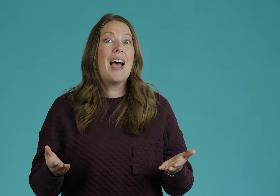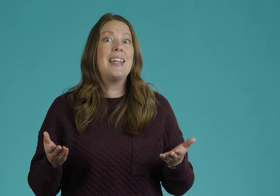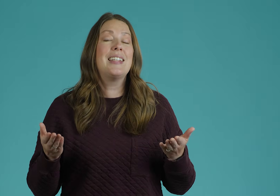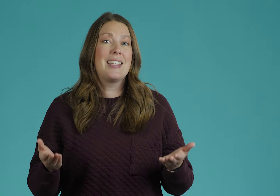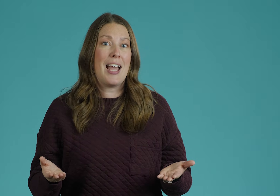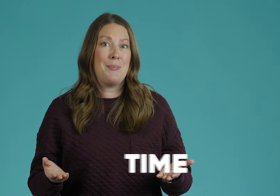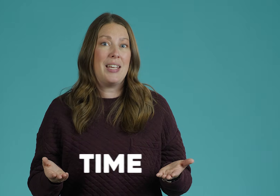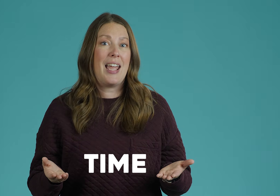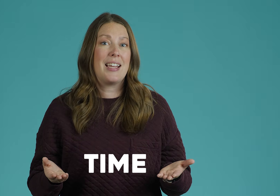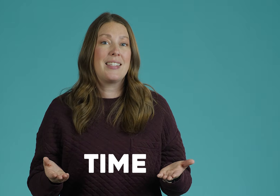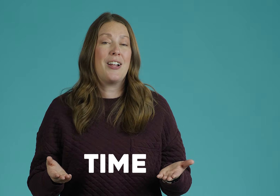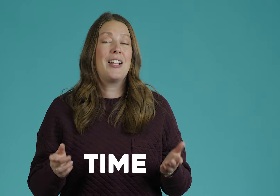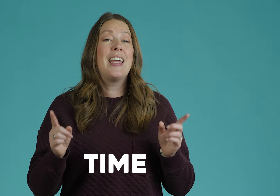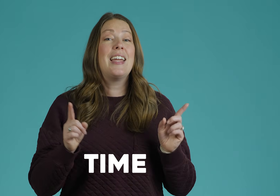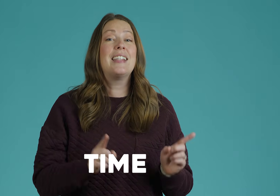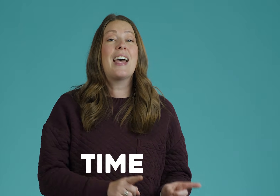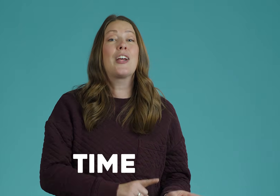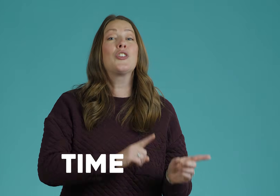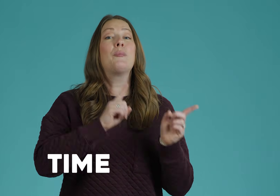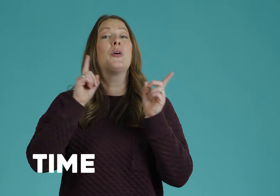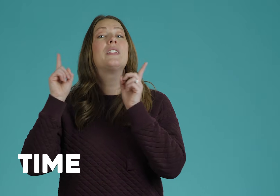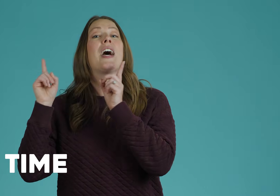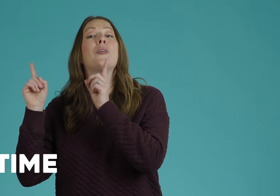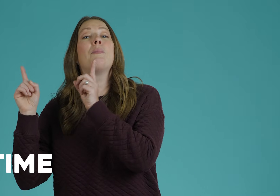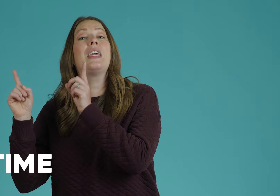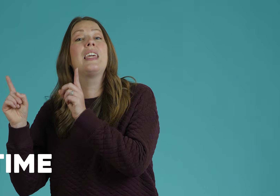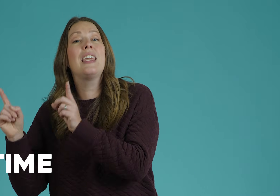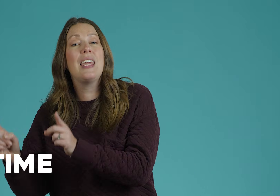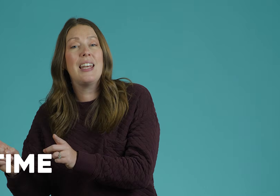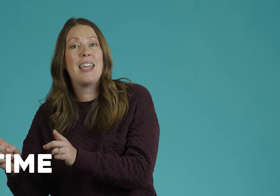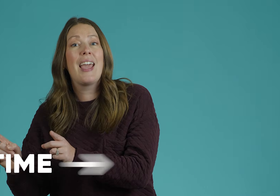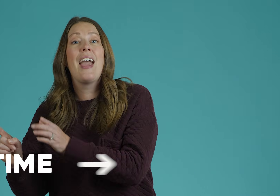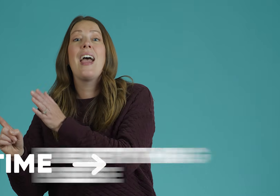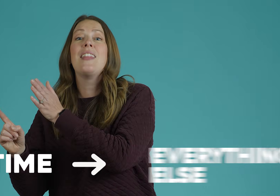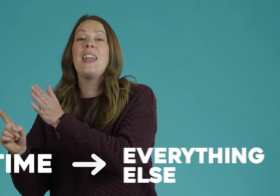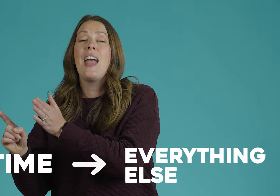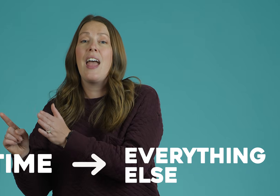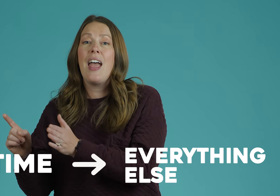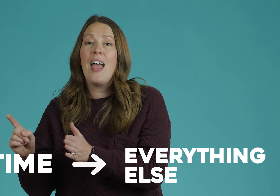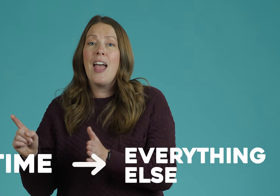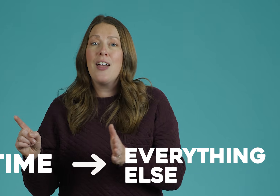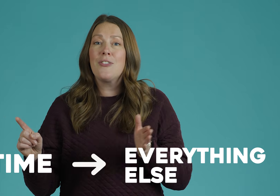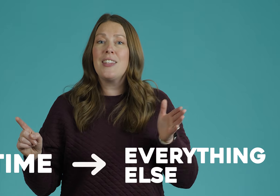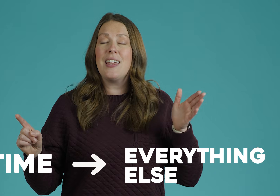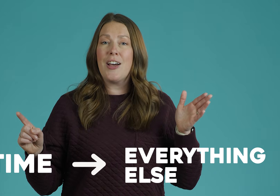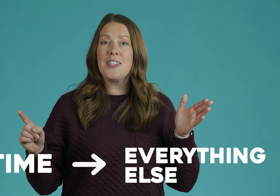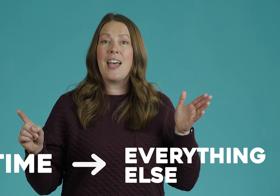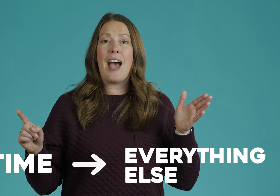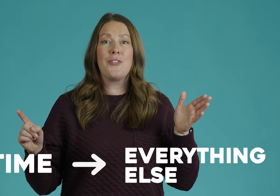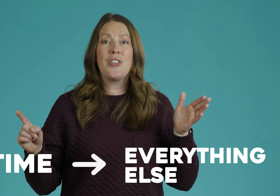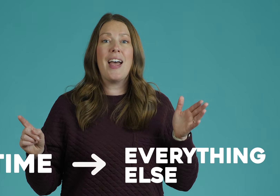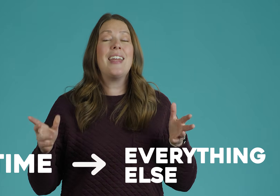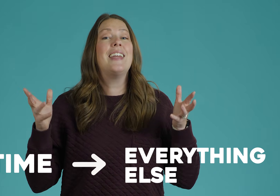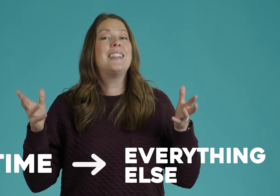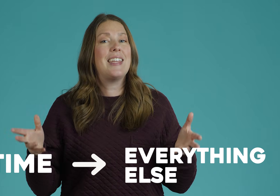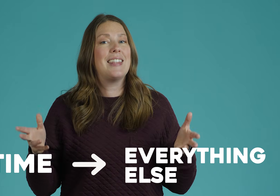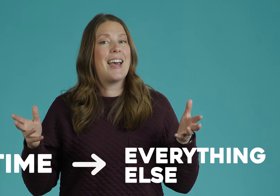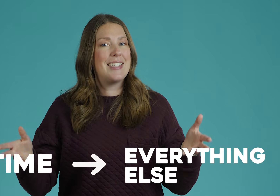sign time in ASL, it's actually put at the beginning, and then everything else after that is in that